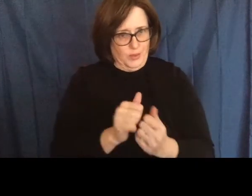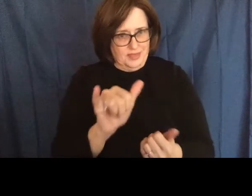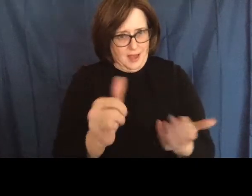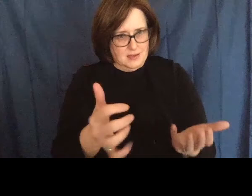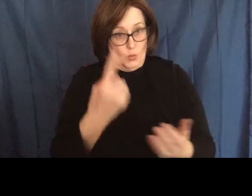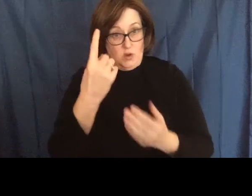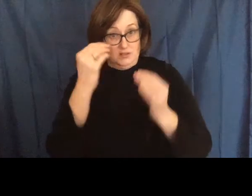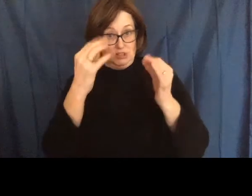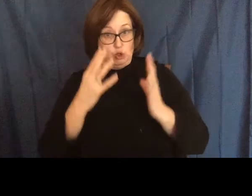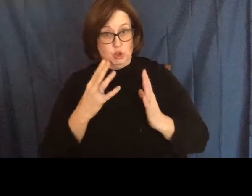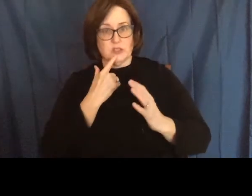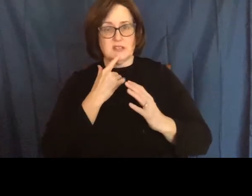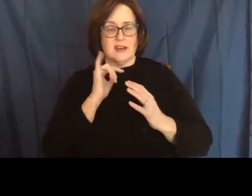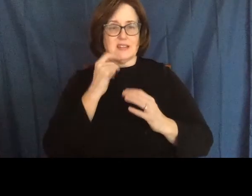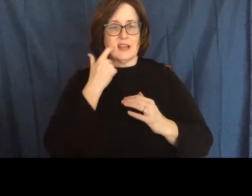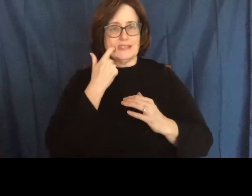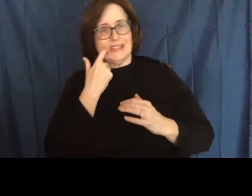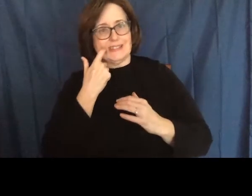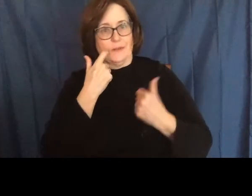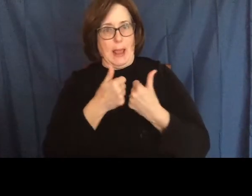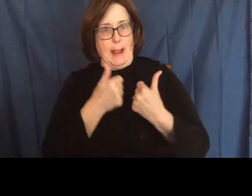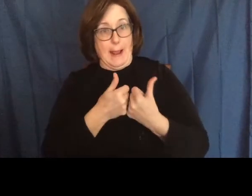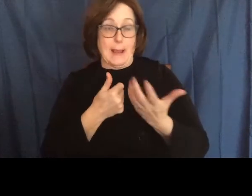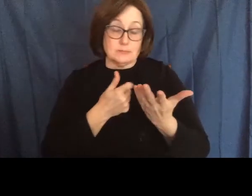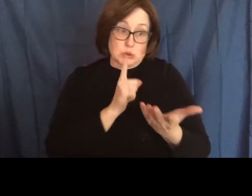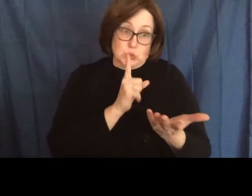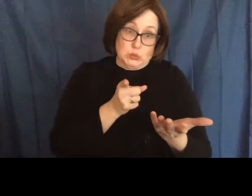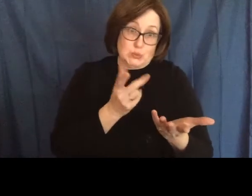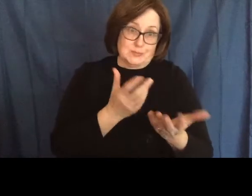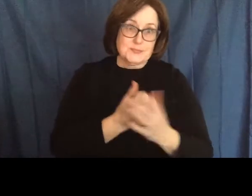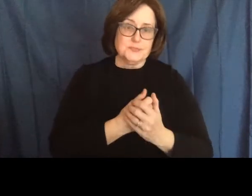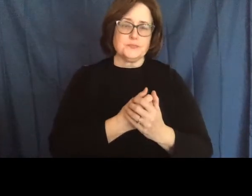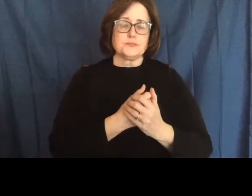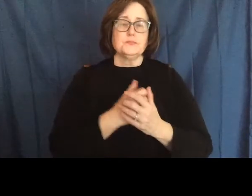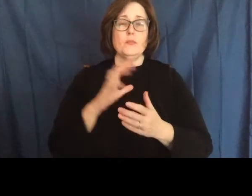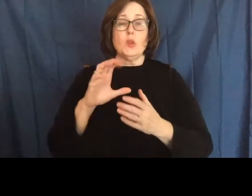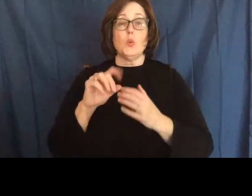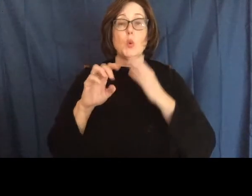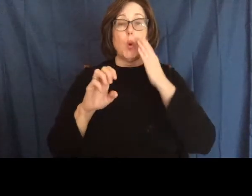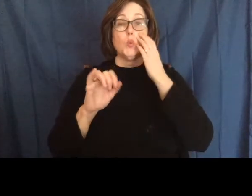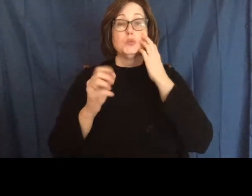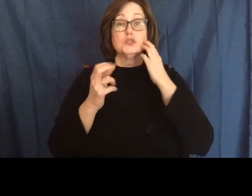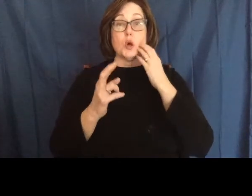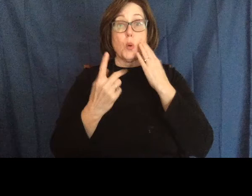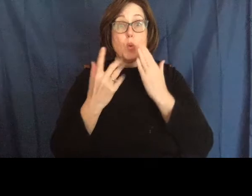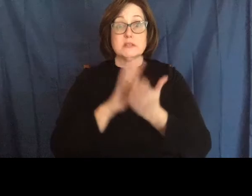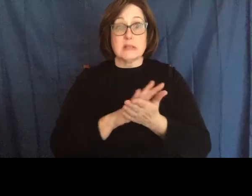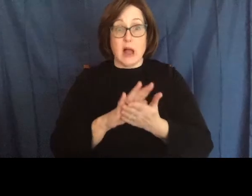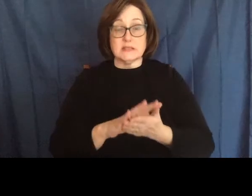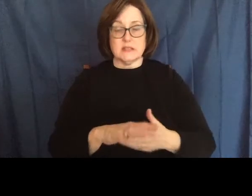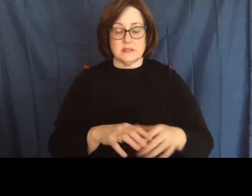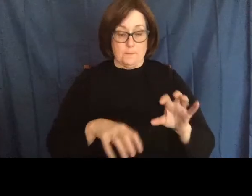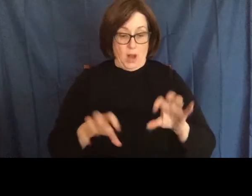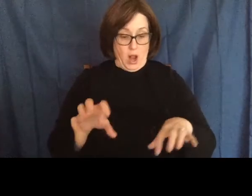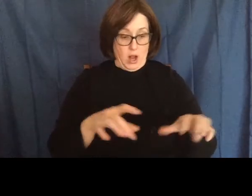teacher describe it as addictive, which it is a little bit. The nice thing with Code Jumper is as you connect these pods and